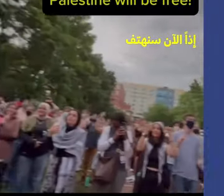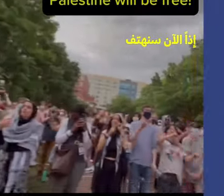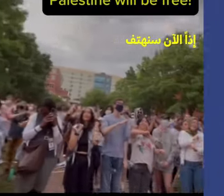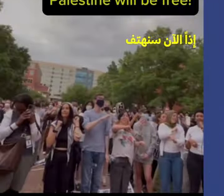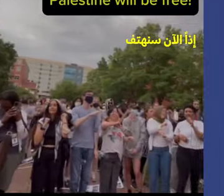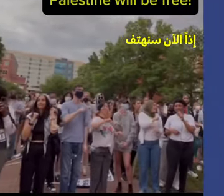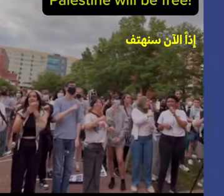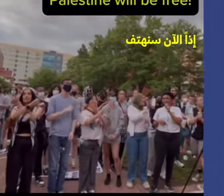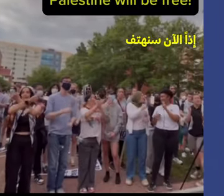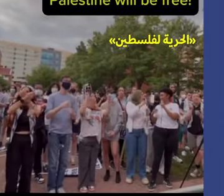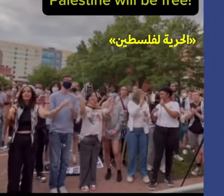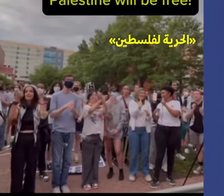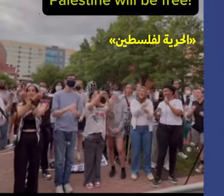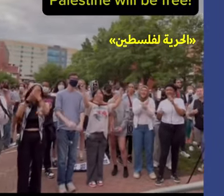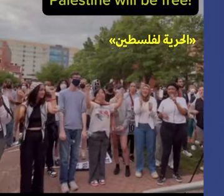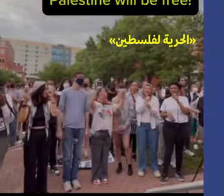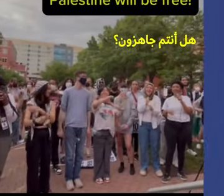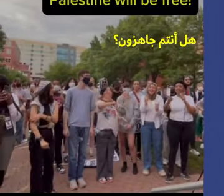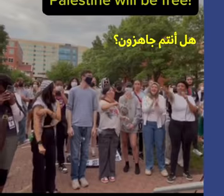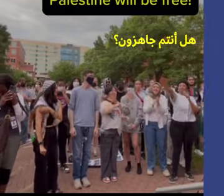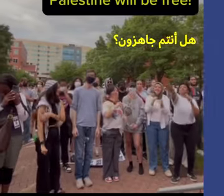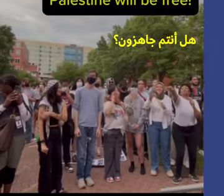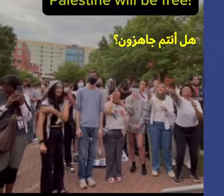So now we're going to chant Free Free Palestine. Ready?